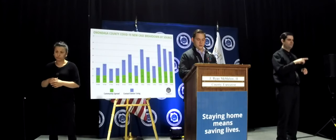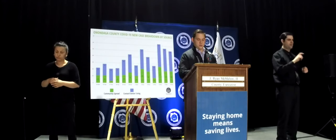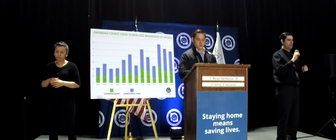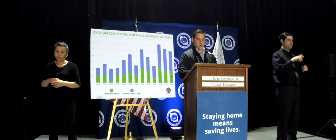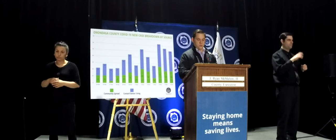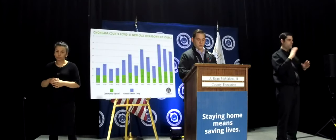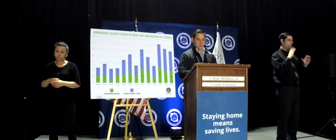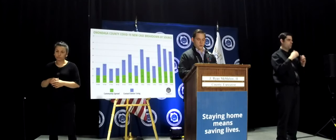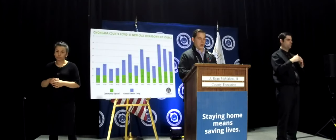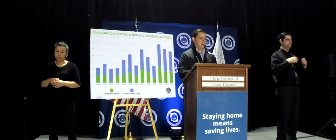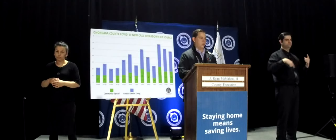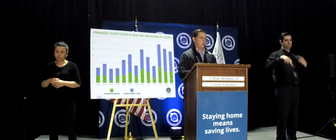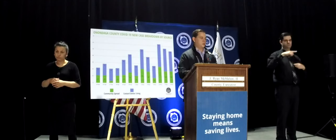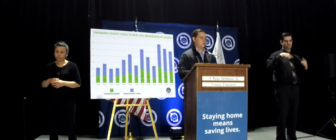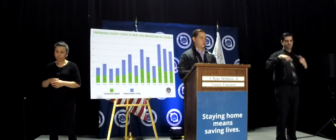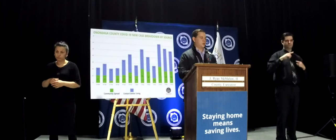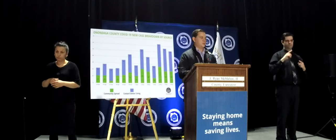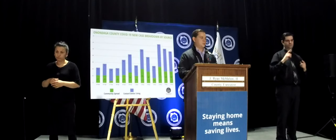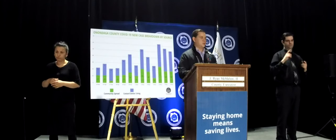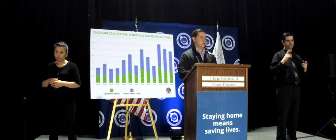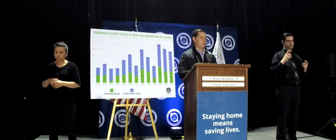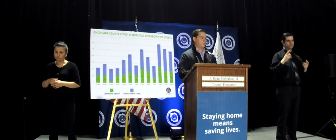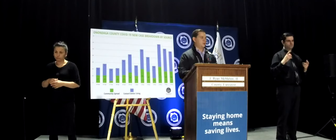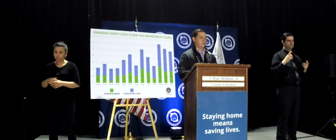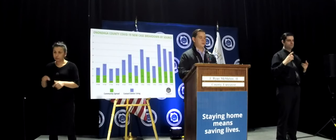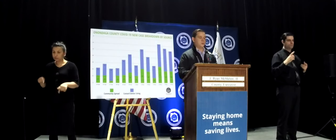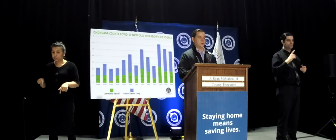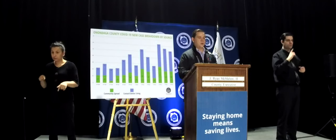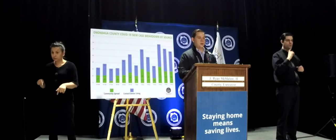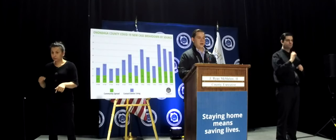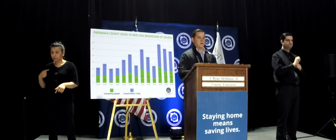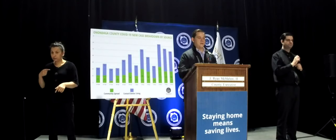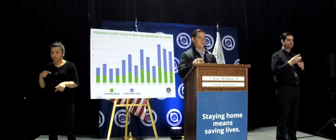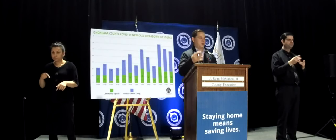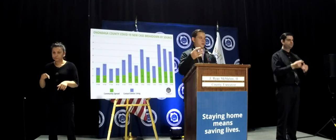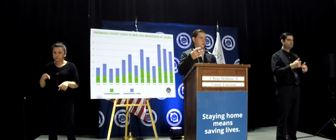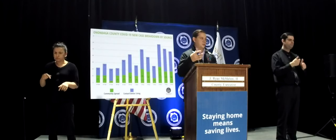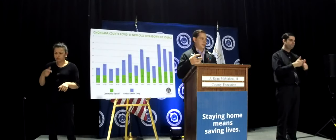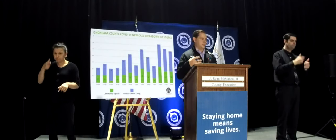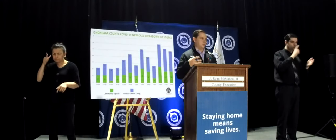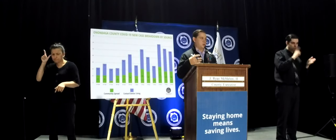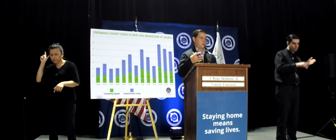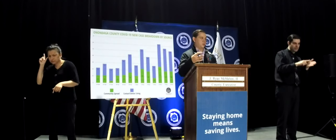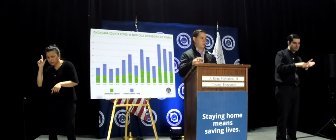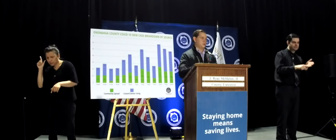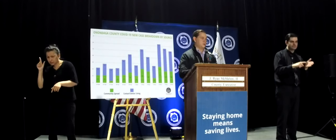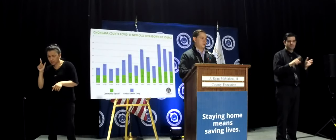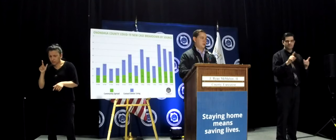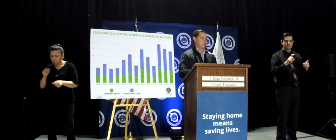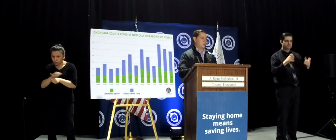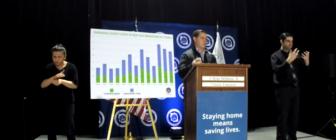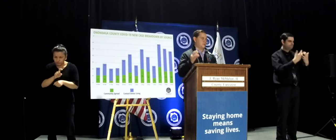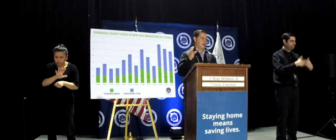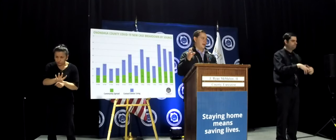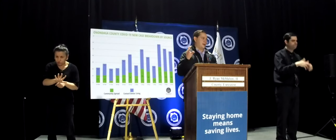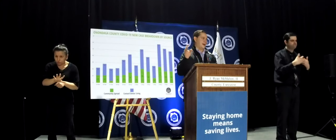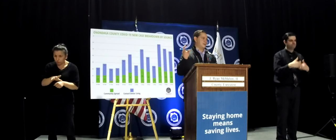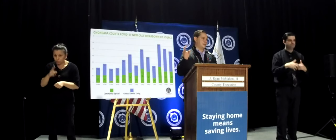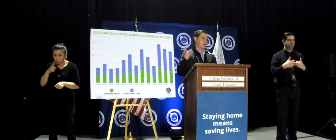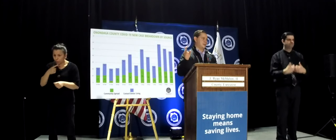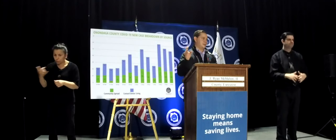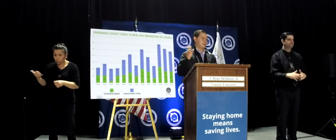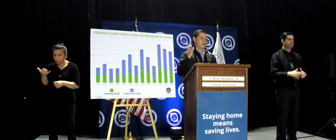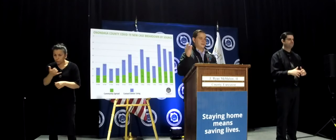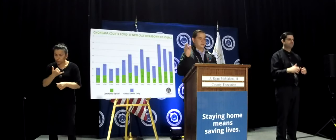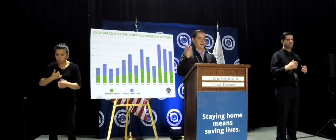be a well-oiled tracing machine, we need to have everybody doing testing, working with us. And really, this is